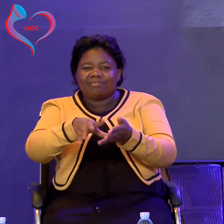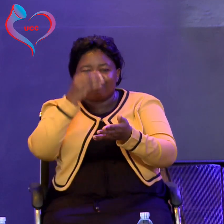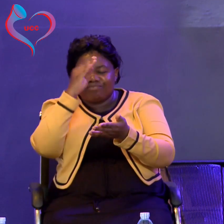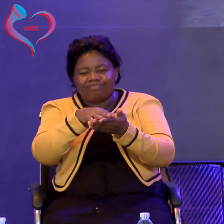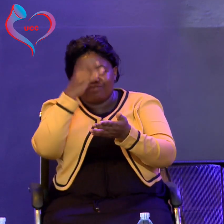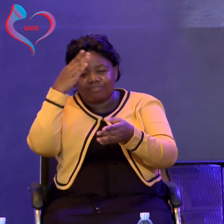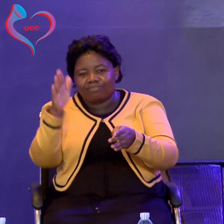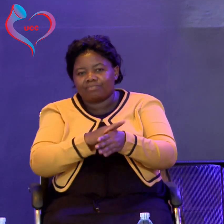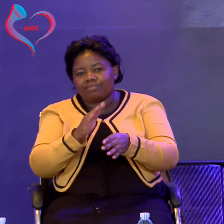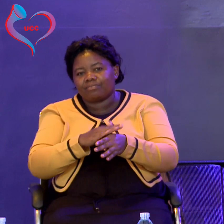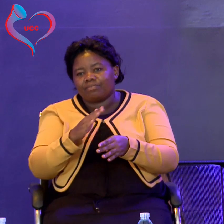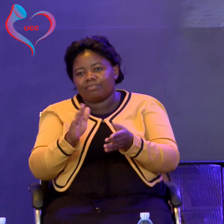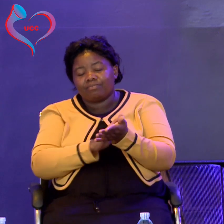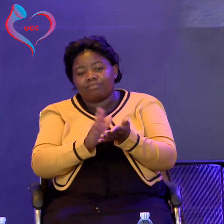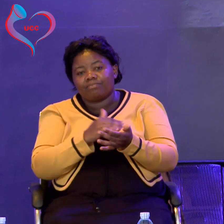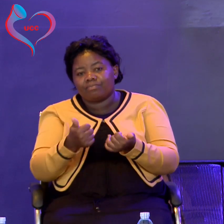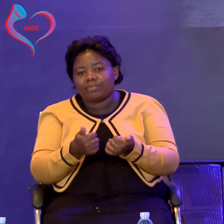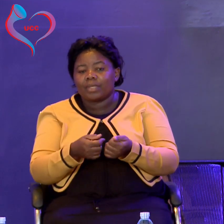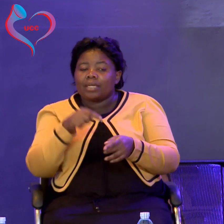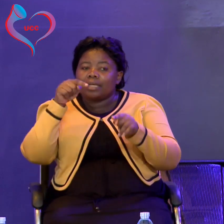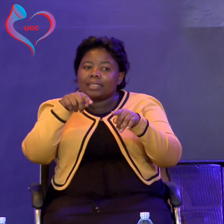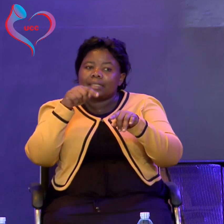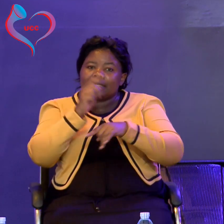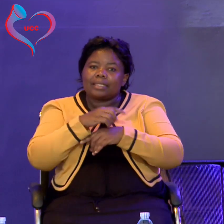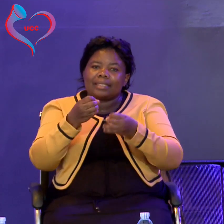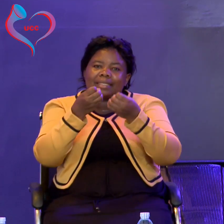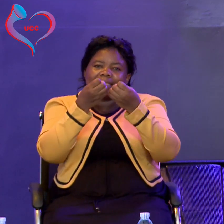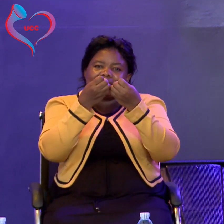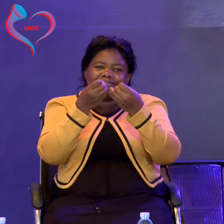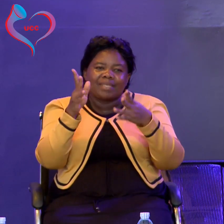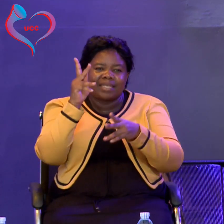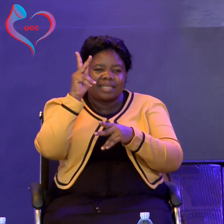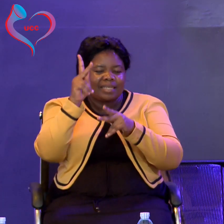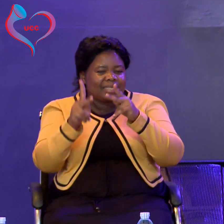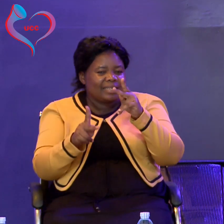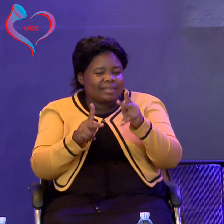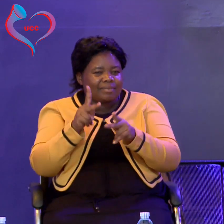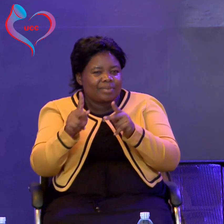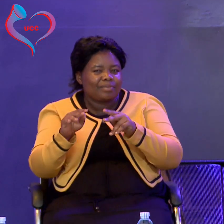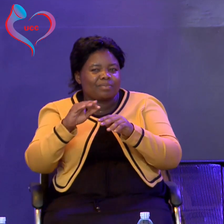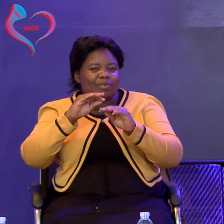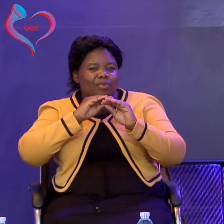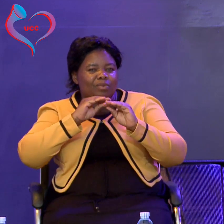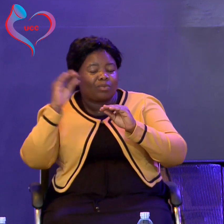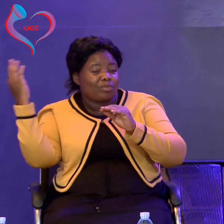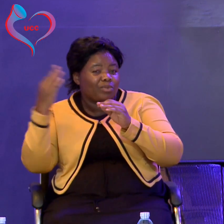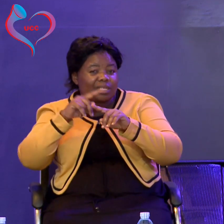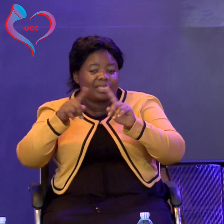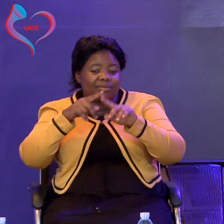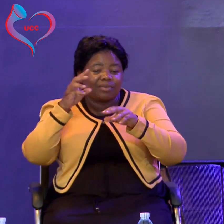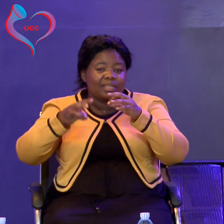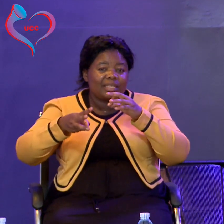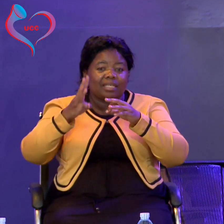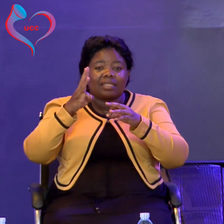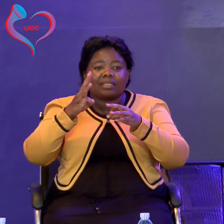to be explained easily. Ennaku zino ebintu bingi bye tuwulira bwe bitasangayo mazima ga Bayibuli kyangu nnyo okuwugula. These days there are so